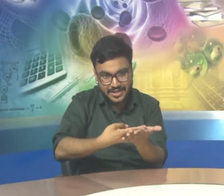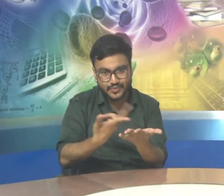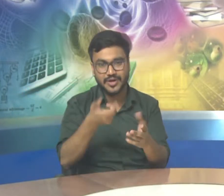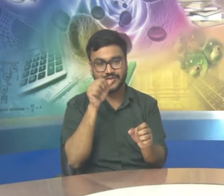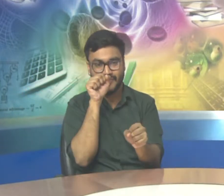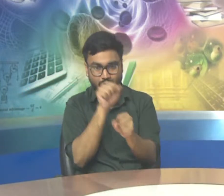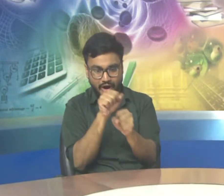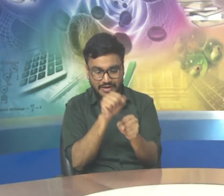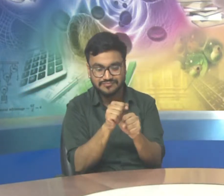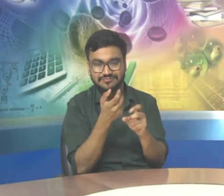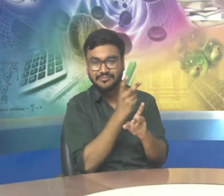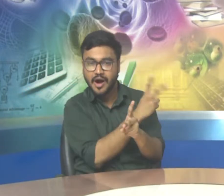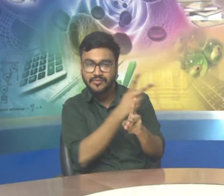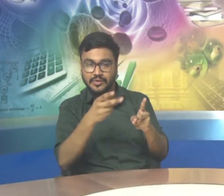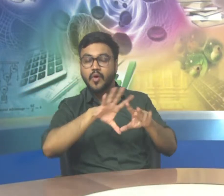down as work.